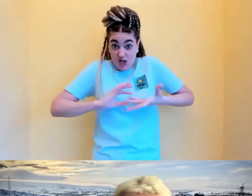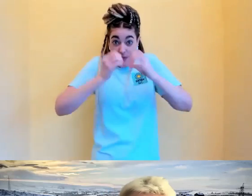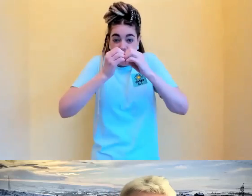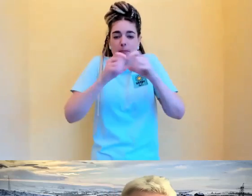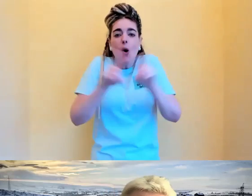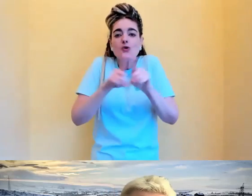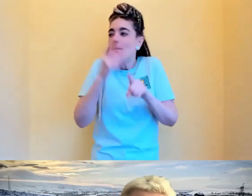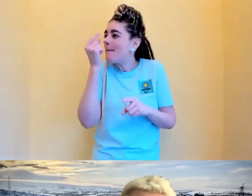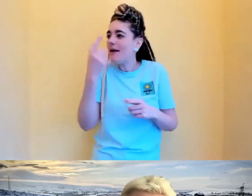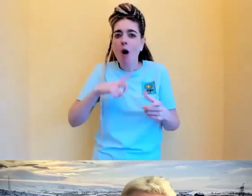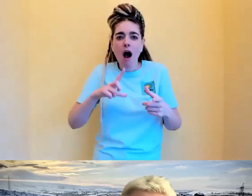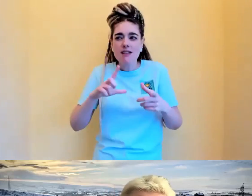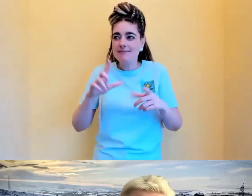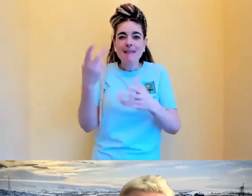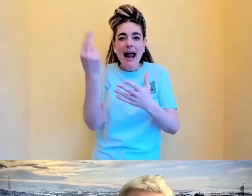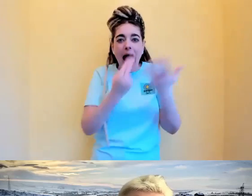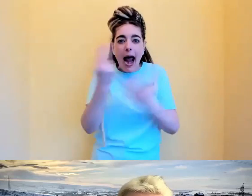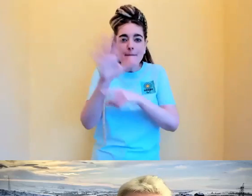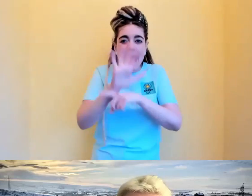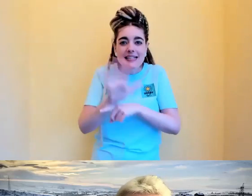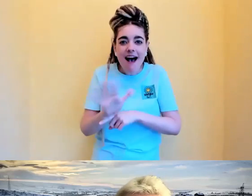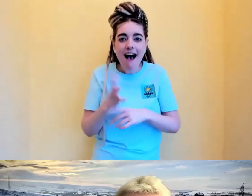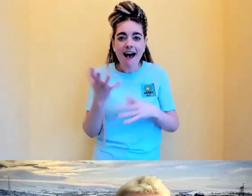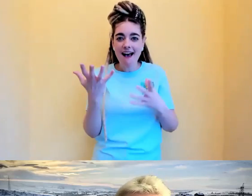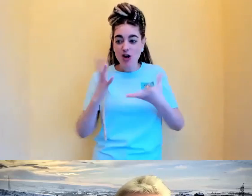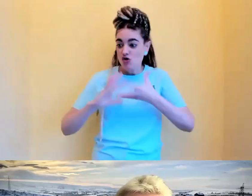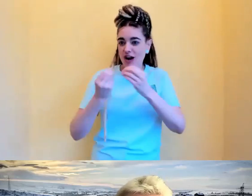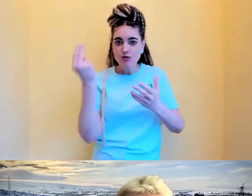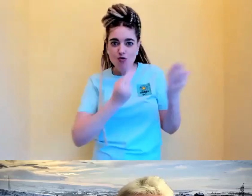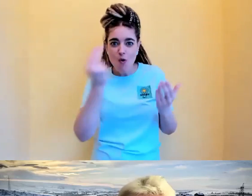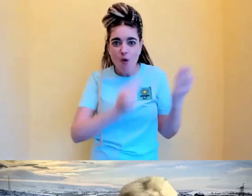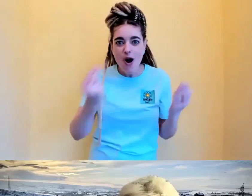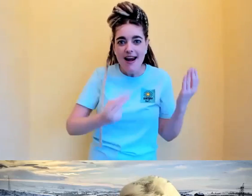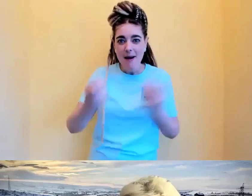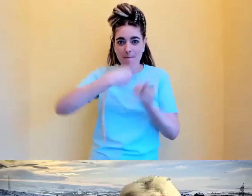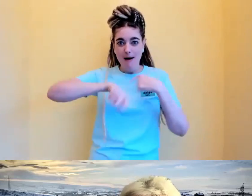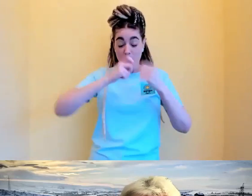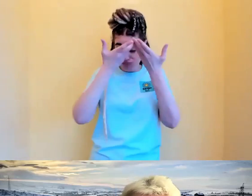to animate his drawings. So you're actually seeing a whole scope